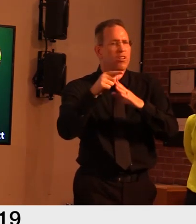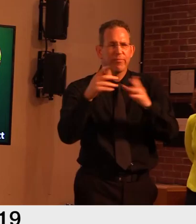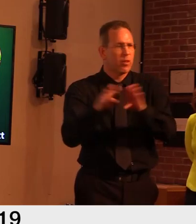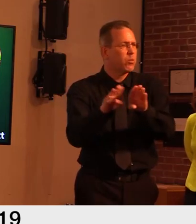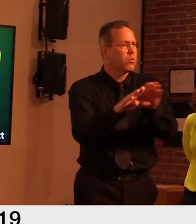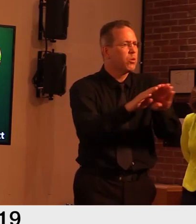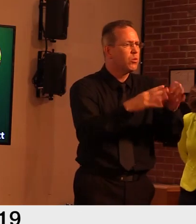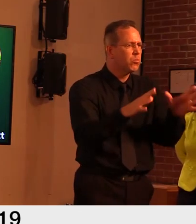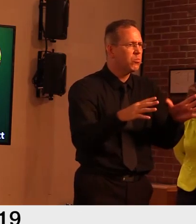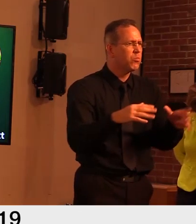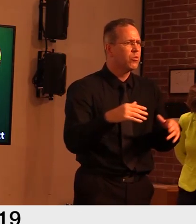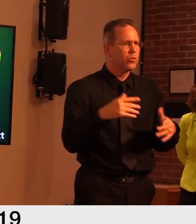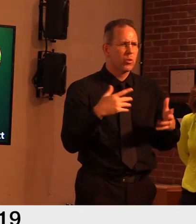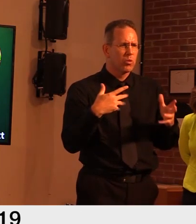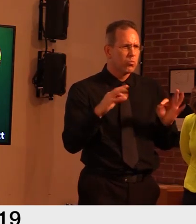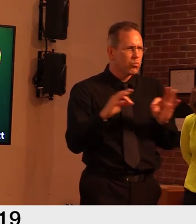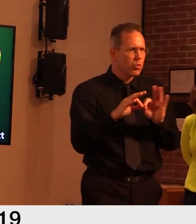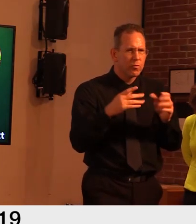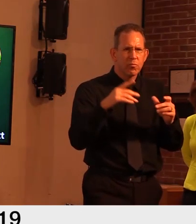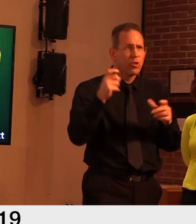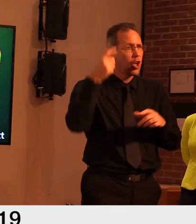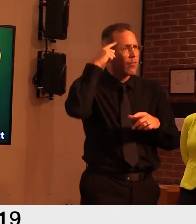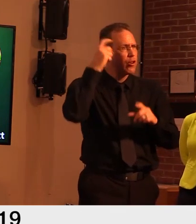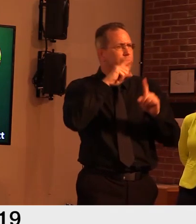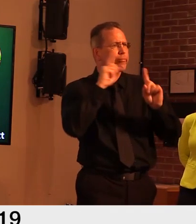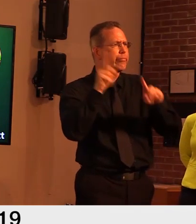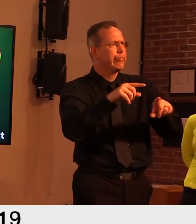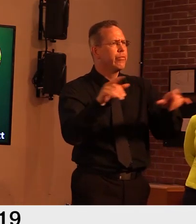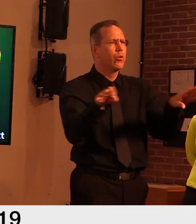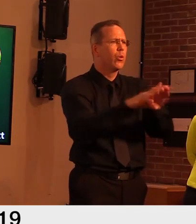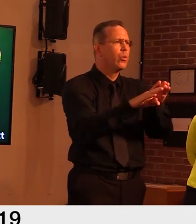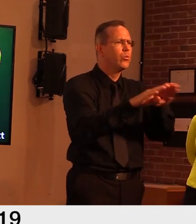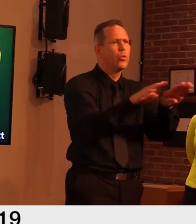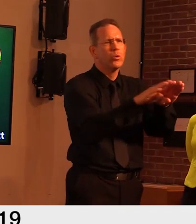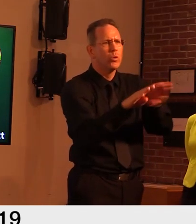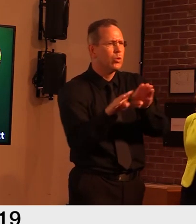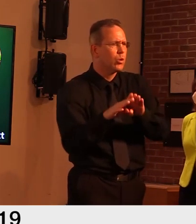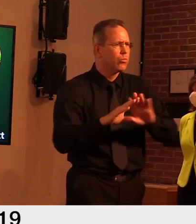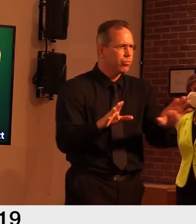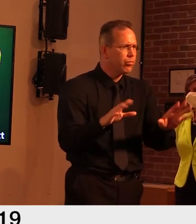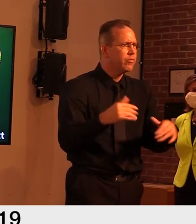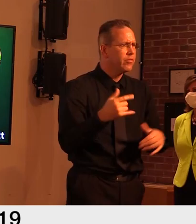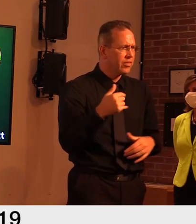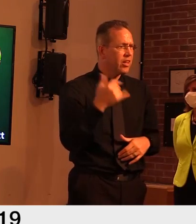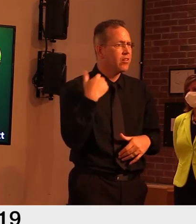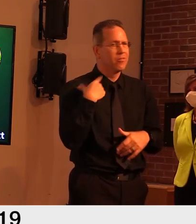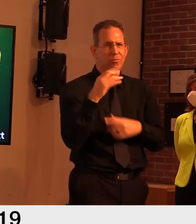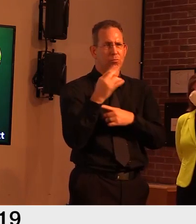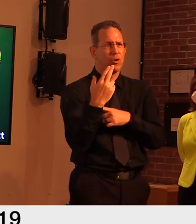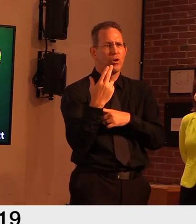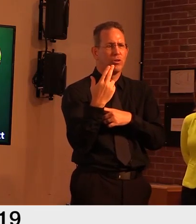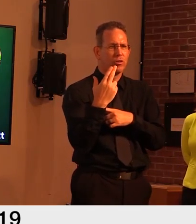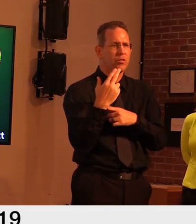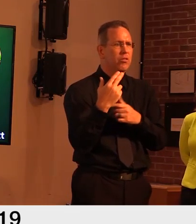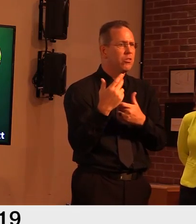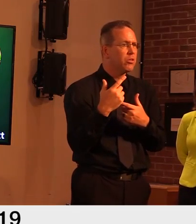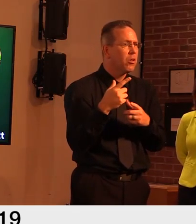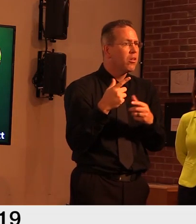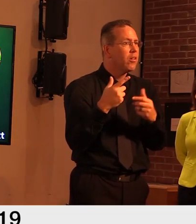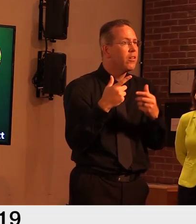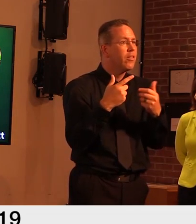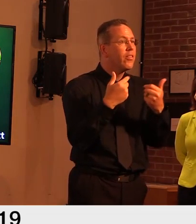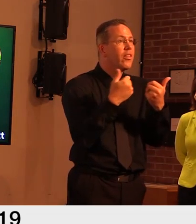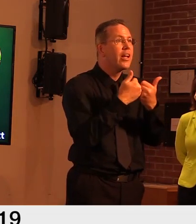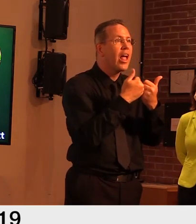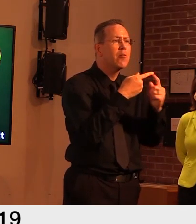rapid action mitigation strategy interventions began to occur in Vermont. And all of the things in the government's,